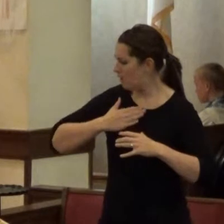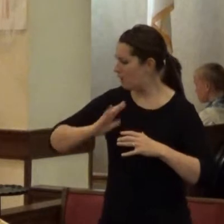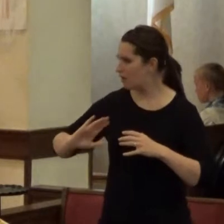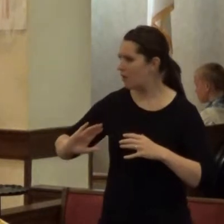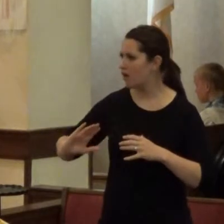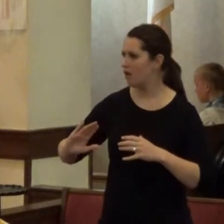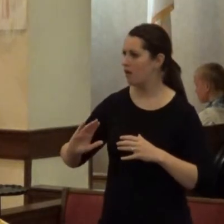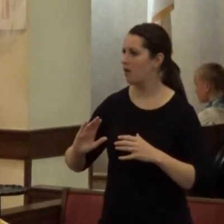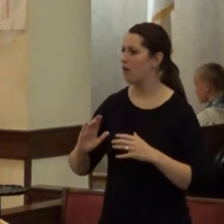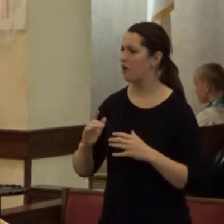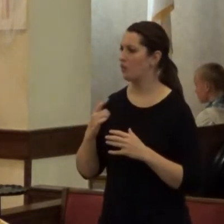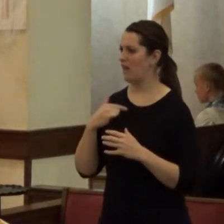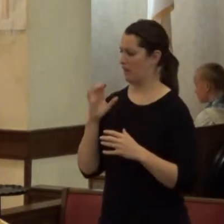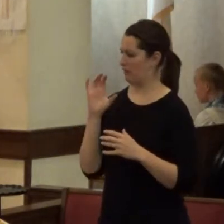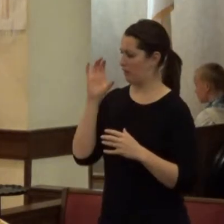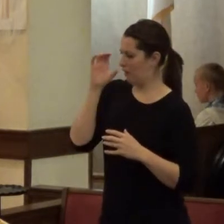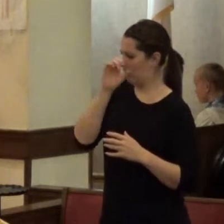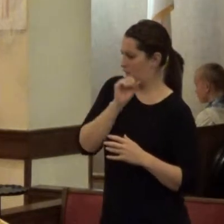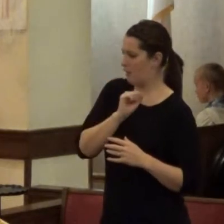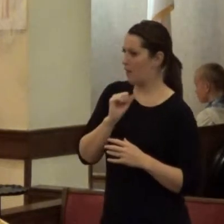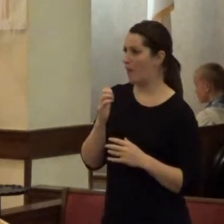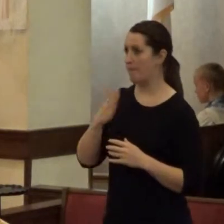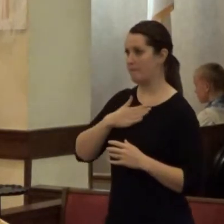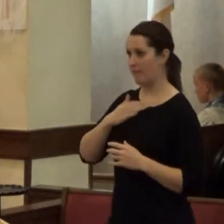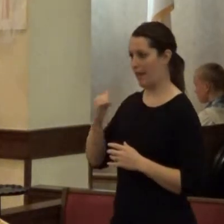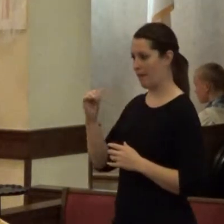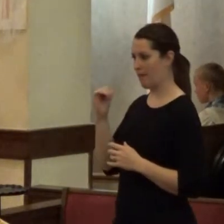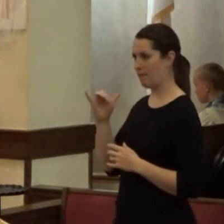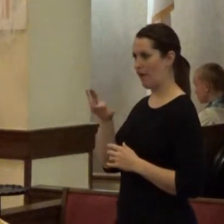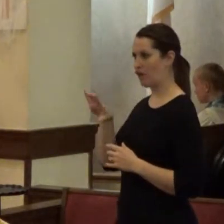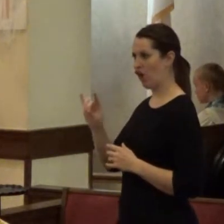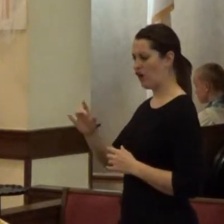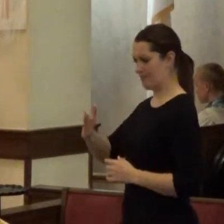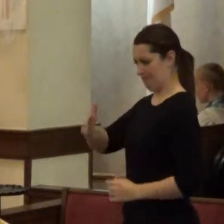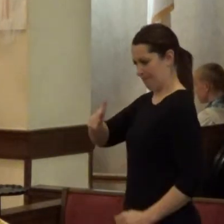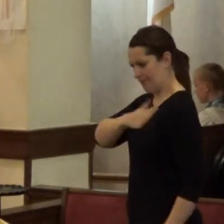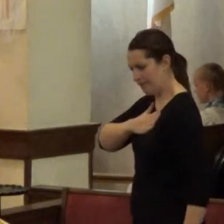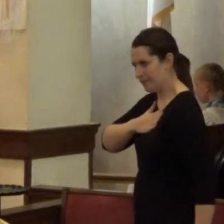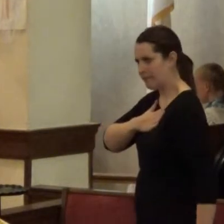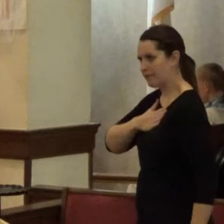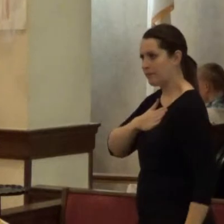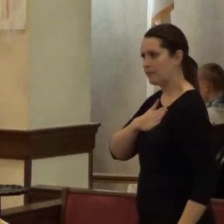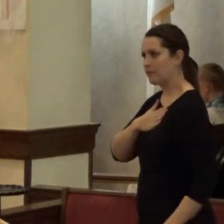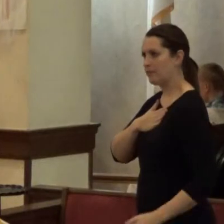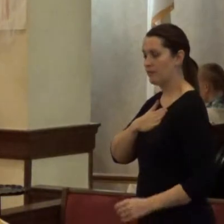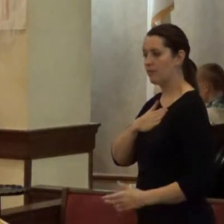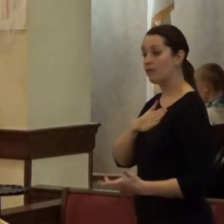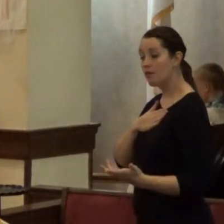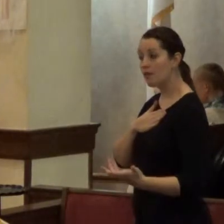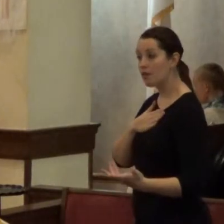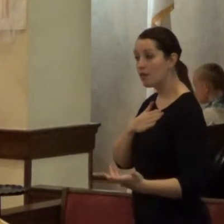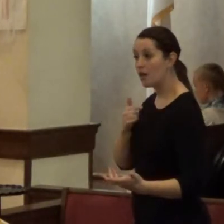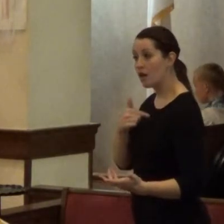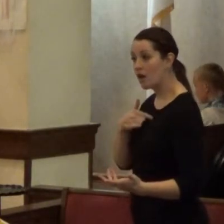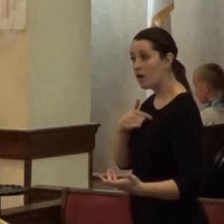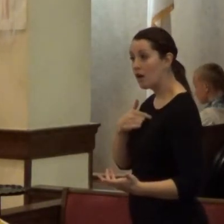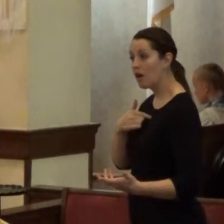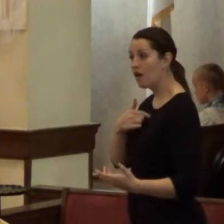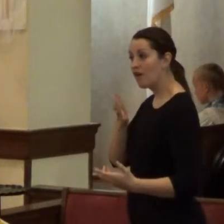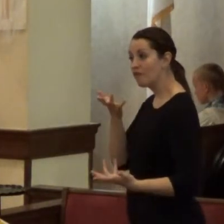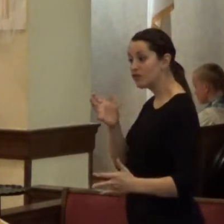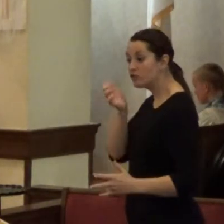we sometimes presume that our backyard belongs to us. After all, we've mowed